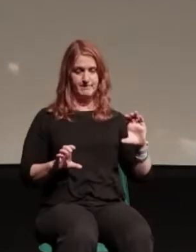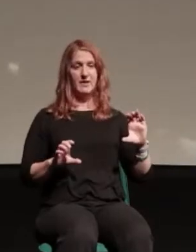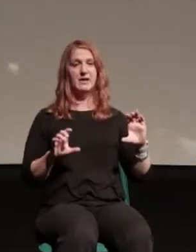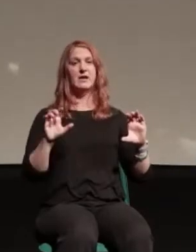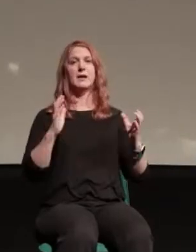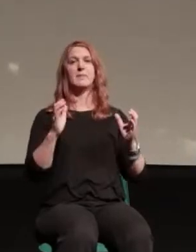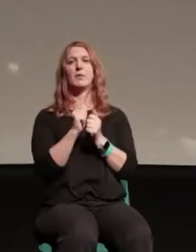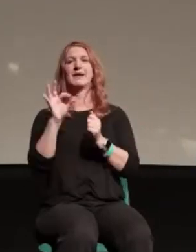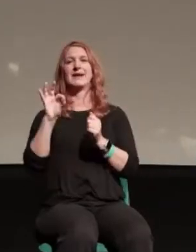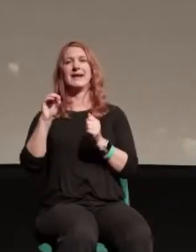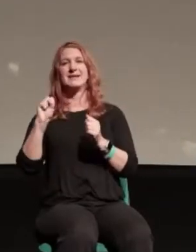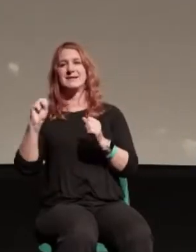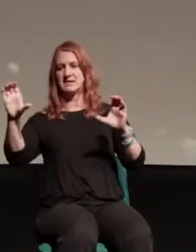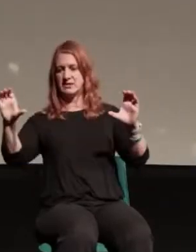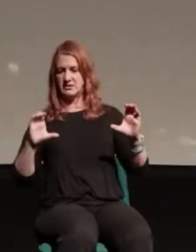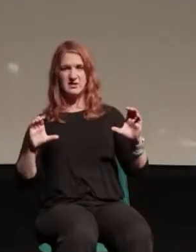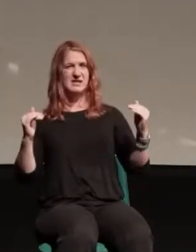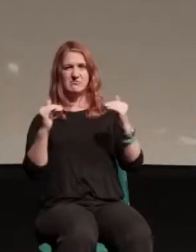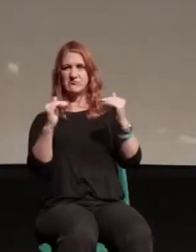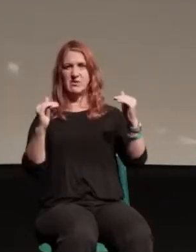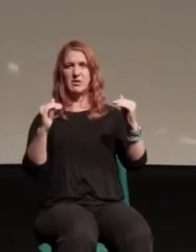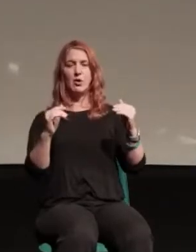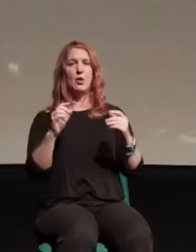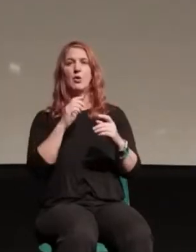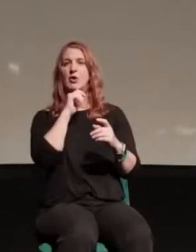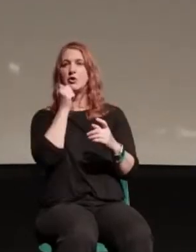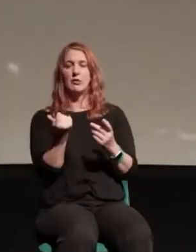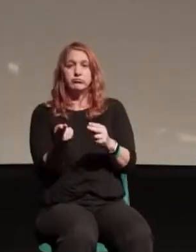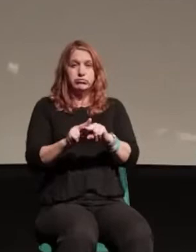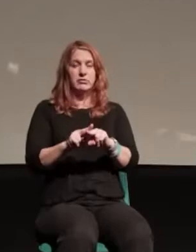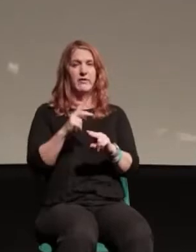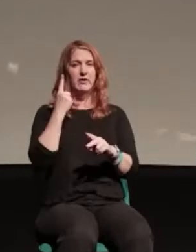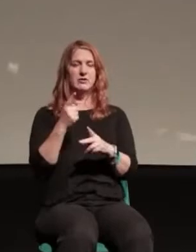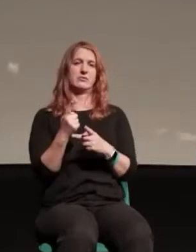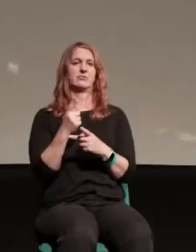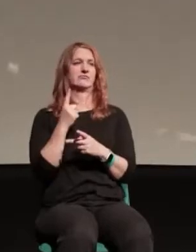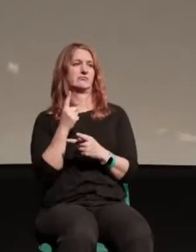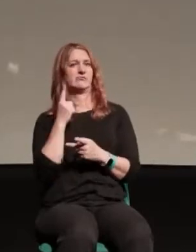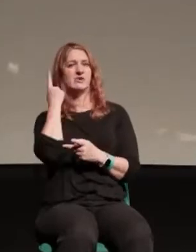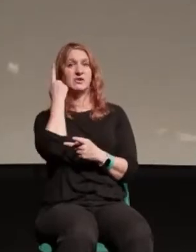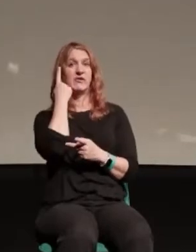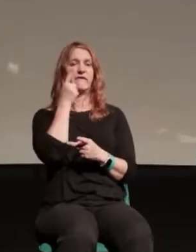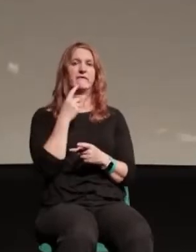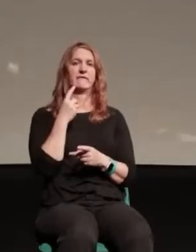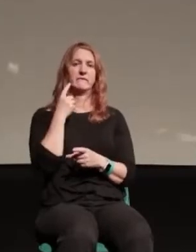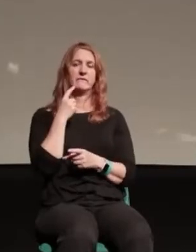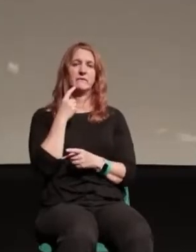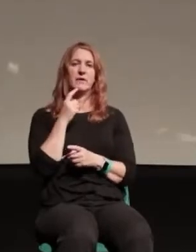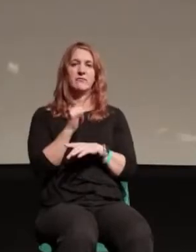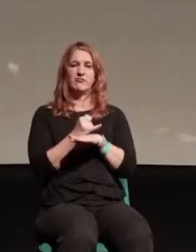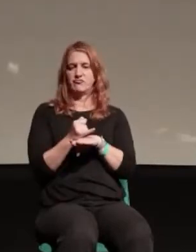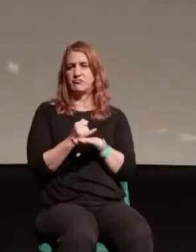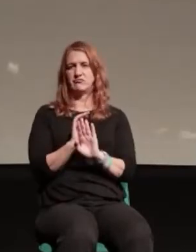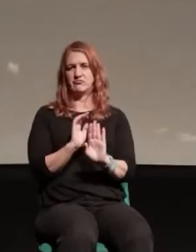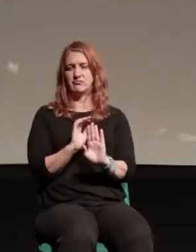as now. There has been no increase for inflation. And I'll just add too that CPB,